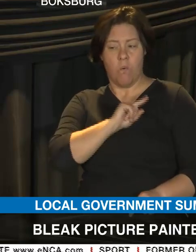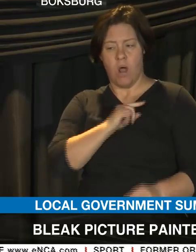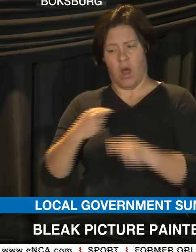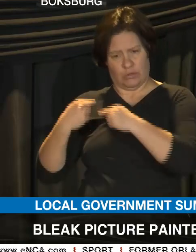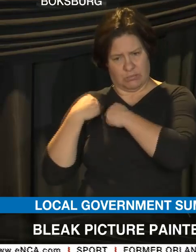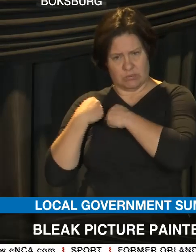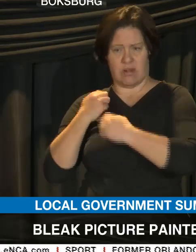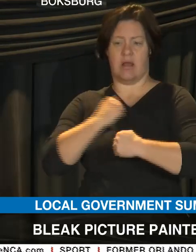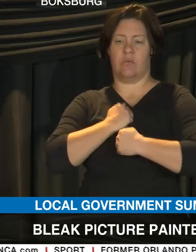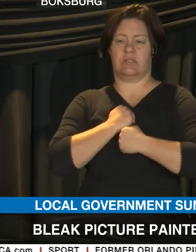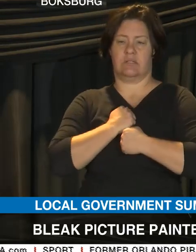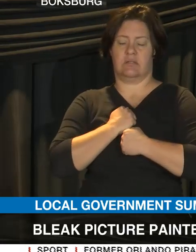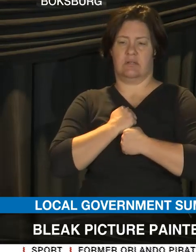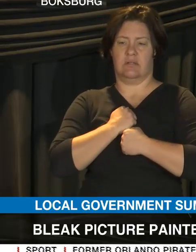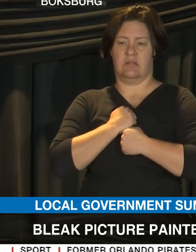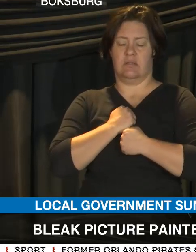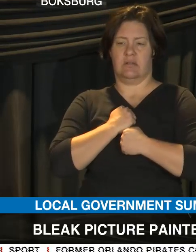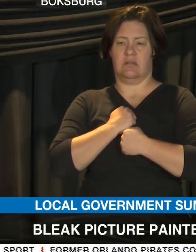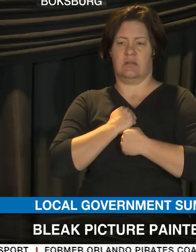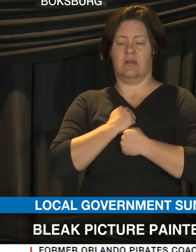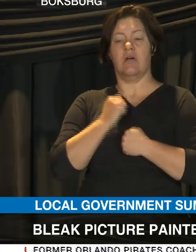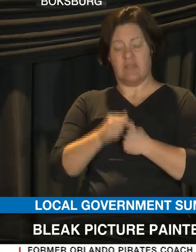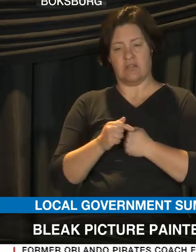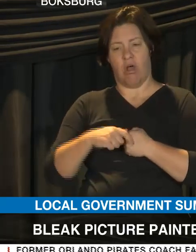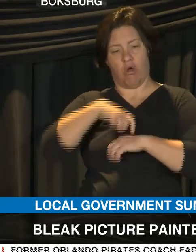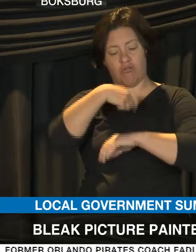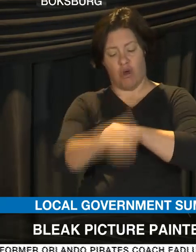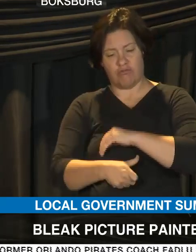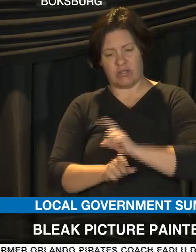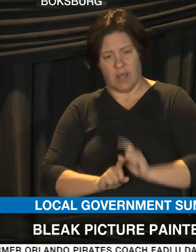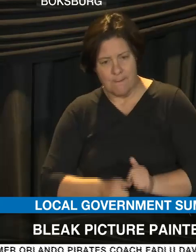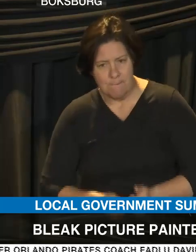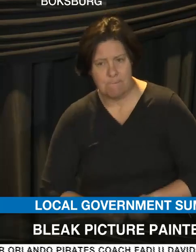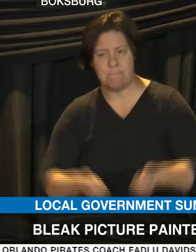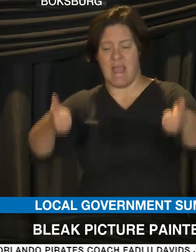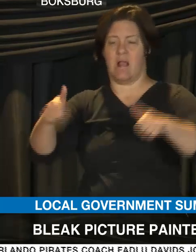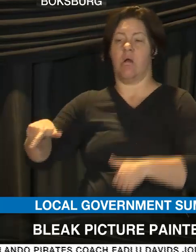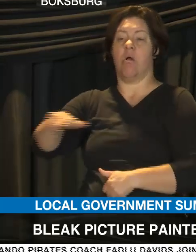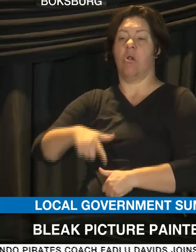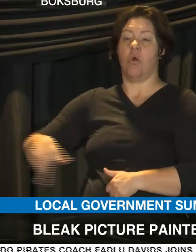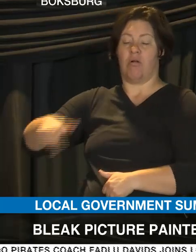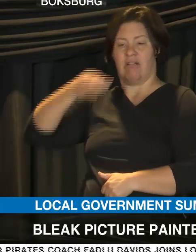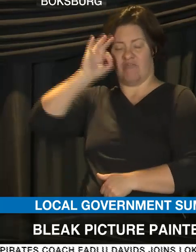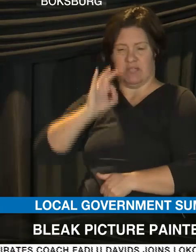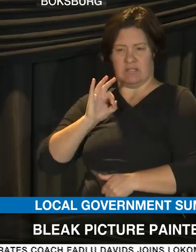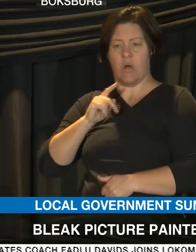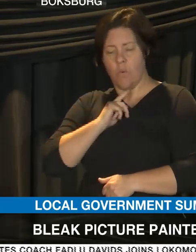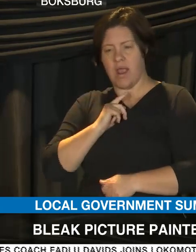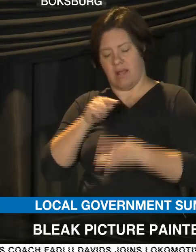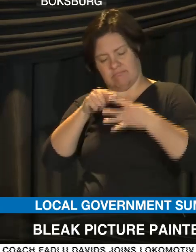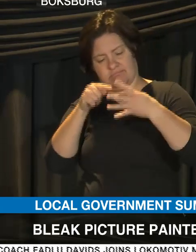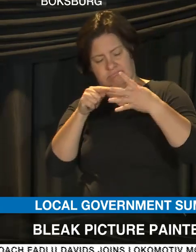of local government to emerge from this conference with tangible actions and